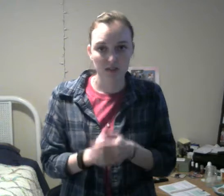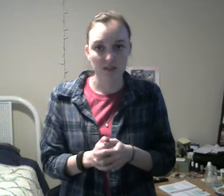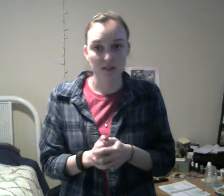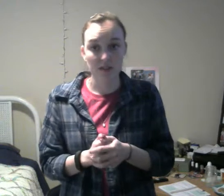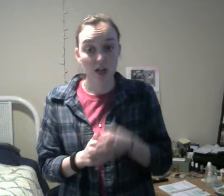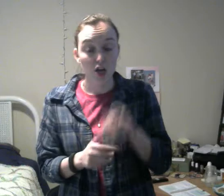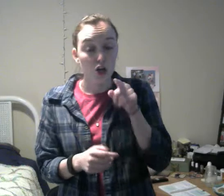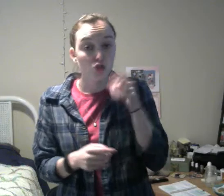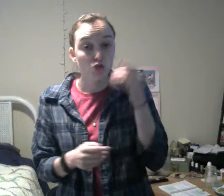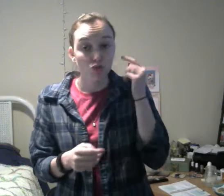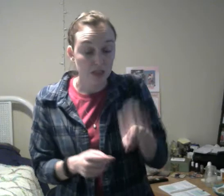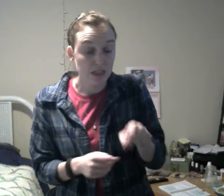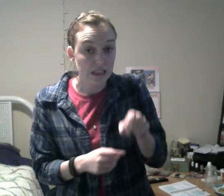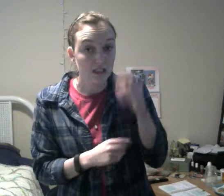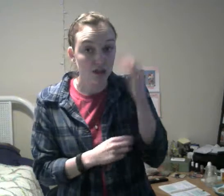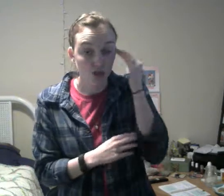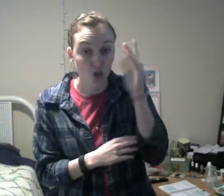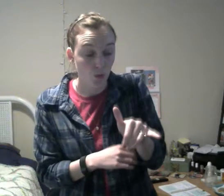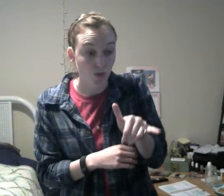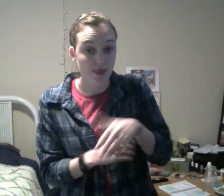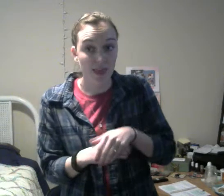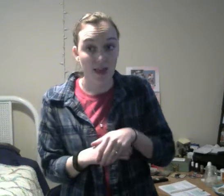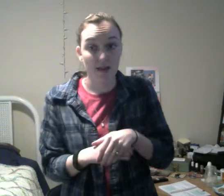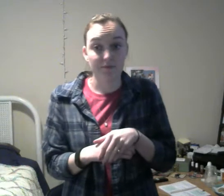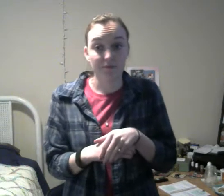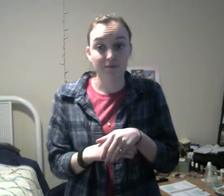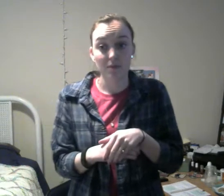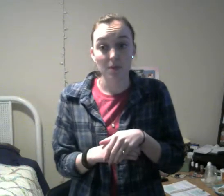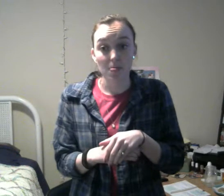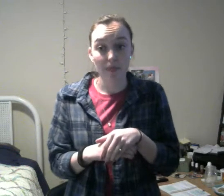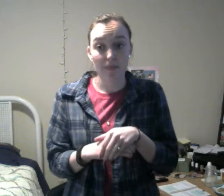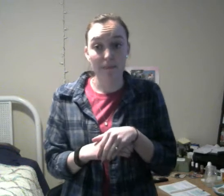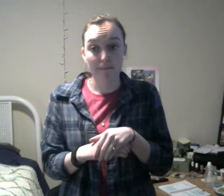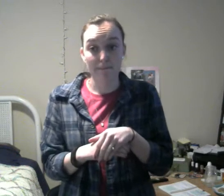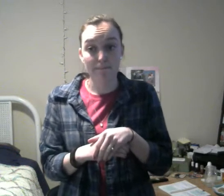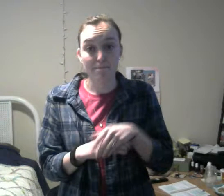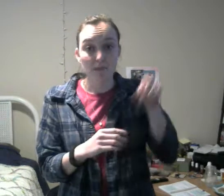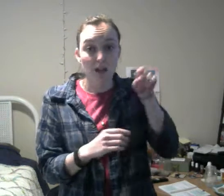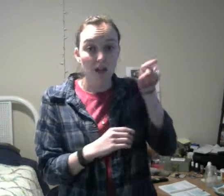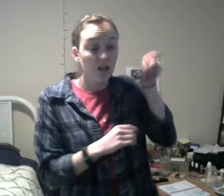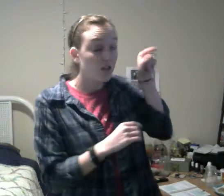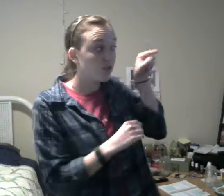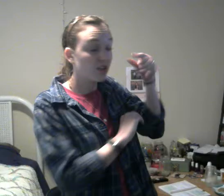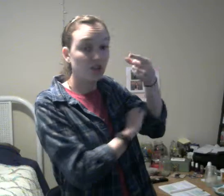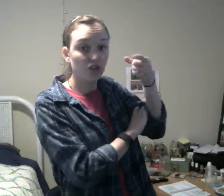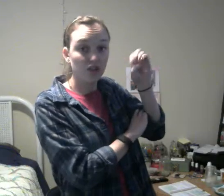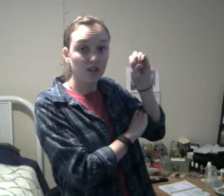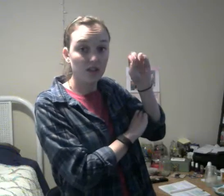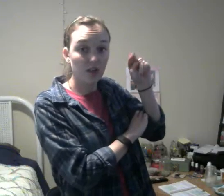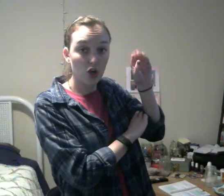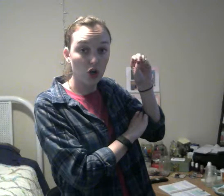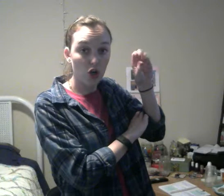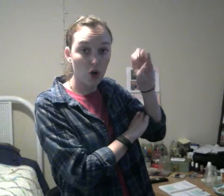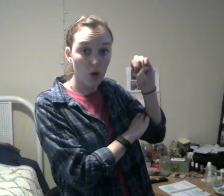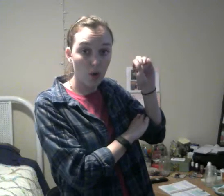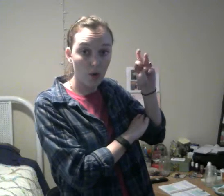it out. Because the genome is going to be all the genetic information in us, and the smallest of these is going to be the nucleotide.